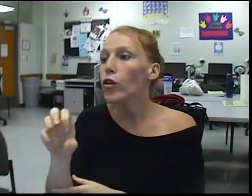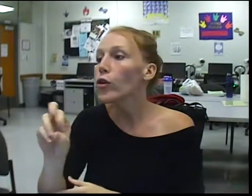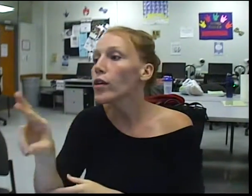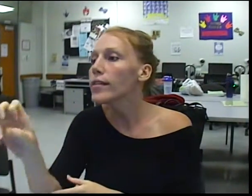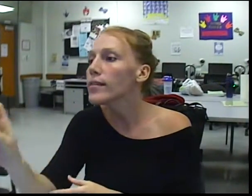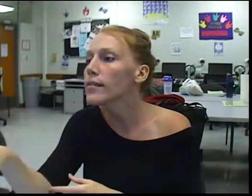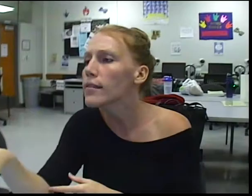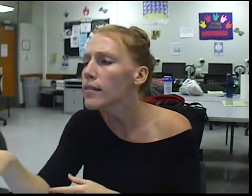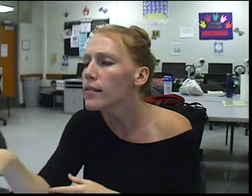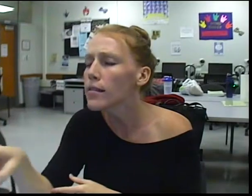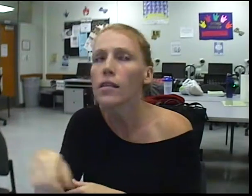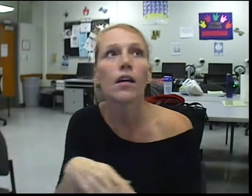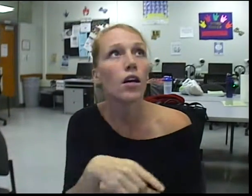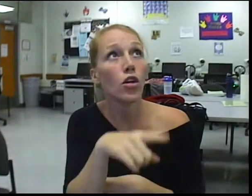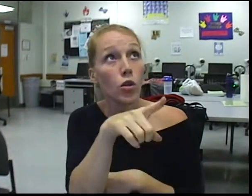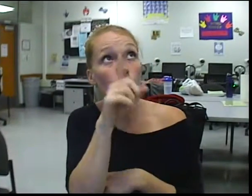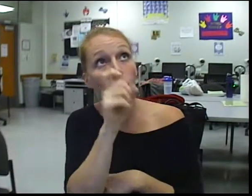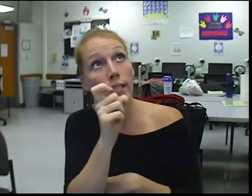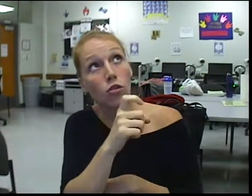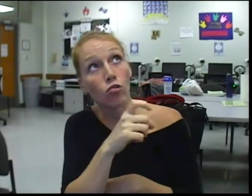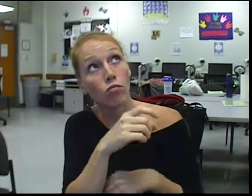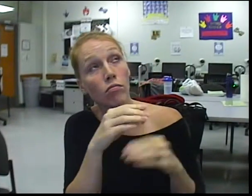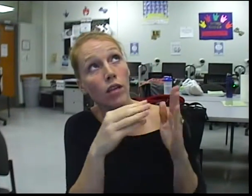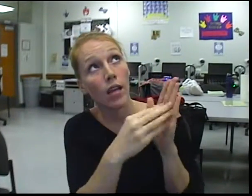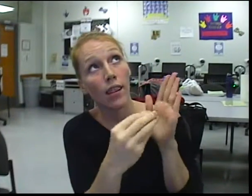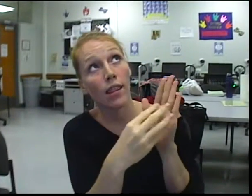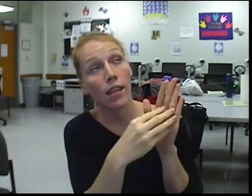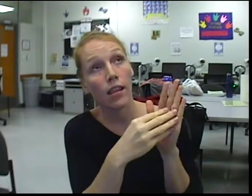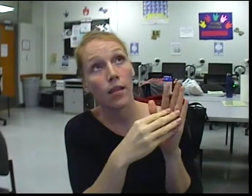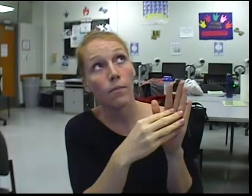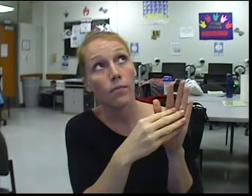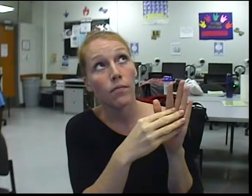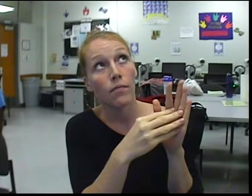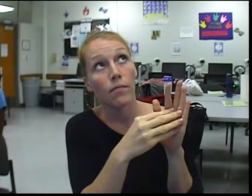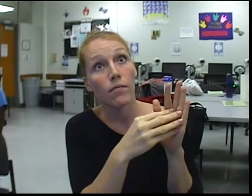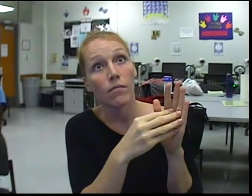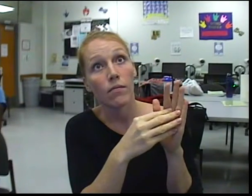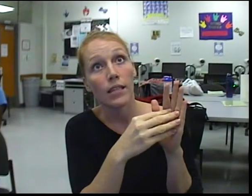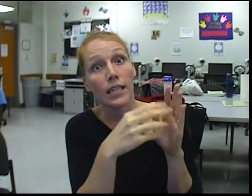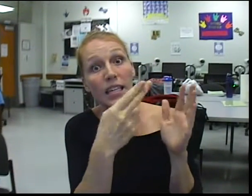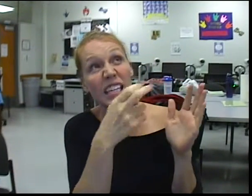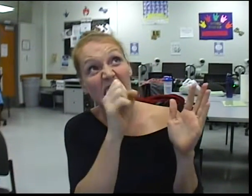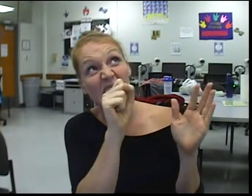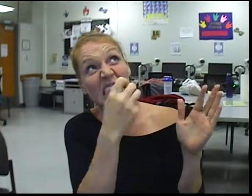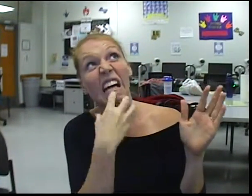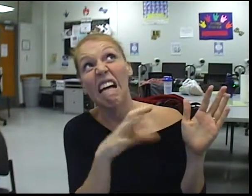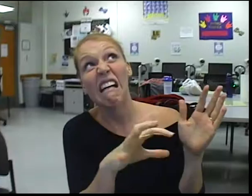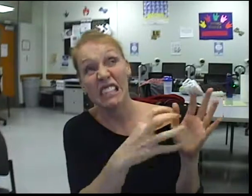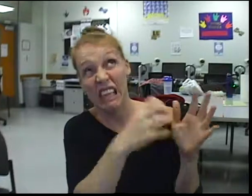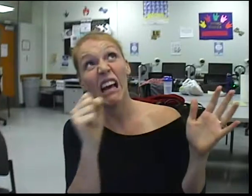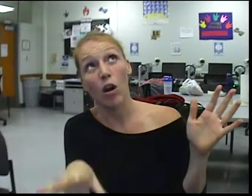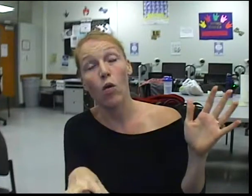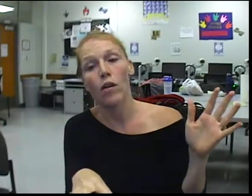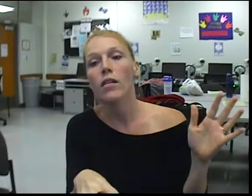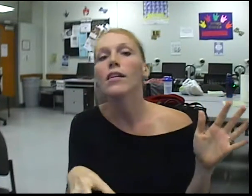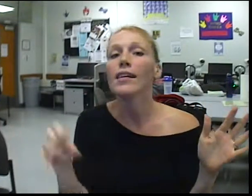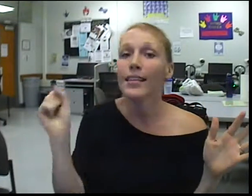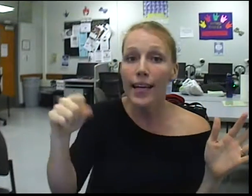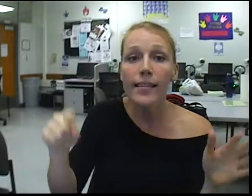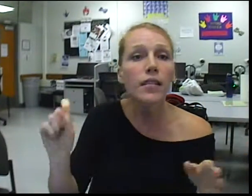to say take the heat out of it? Cool it. If you cool water vapor, it turns into liquid. If you cool liquid, it turns into